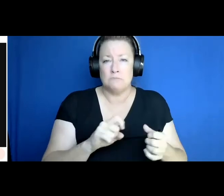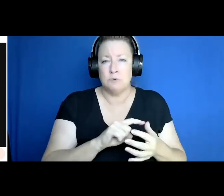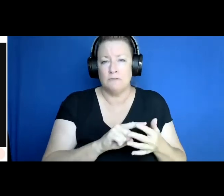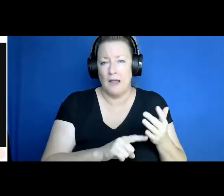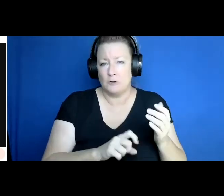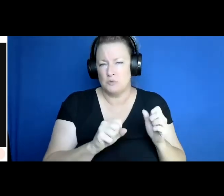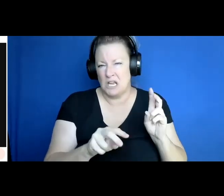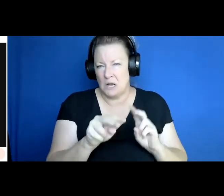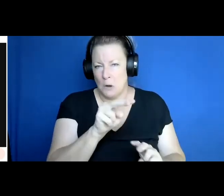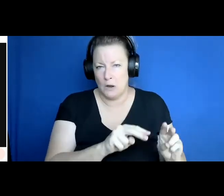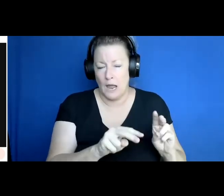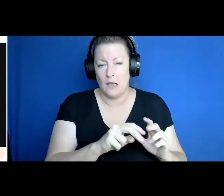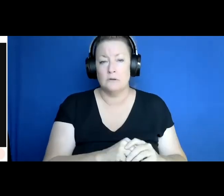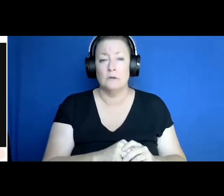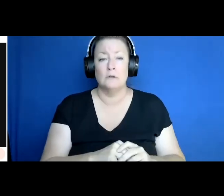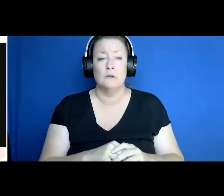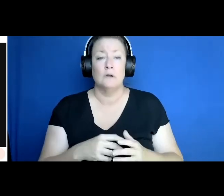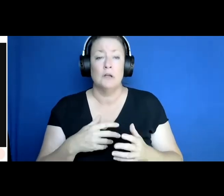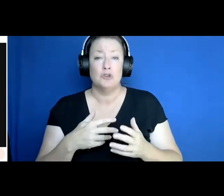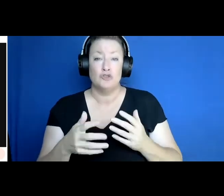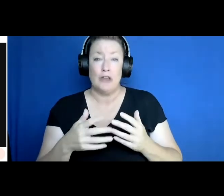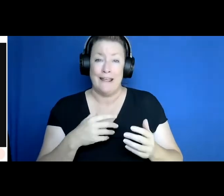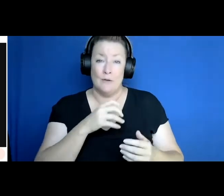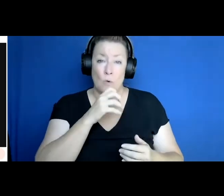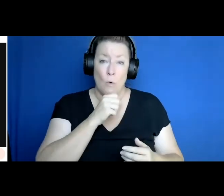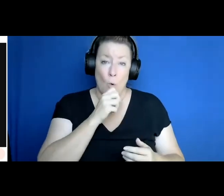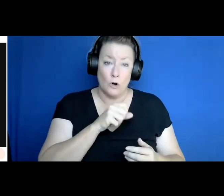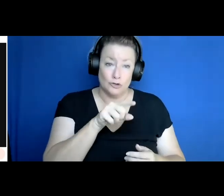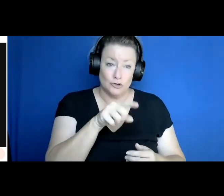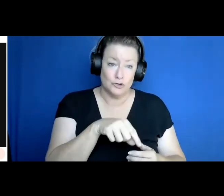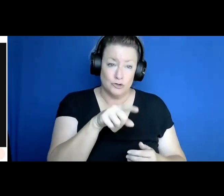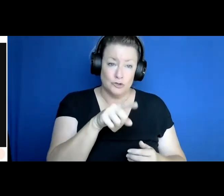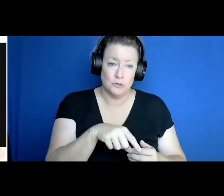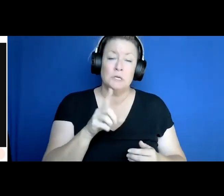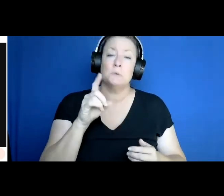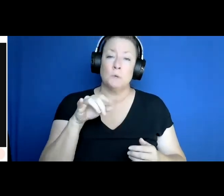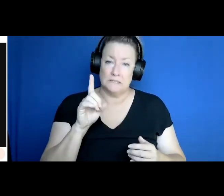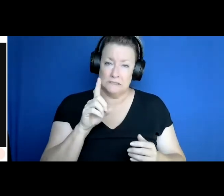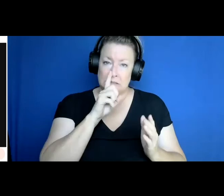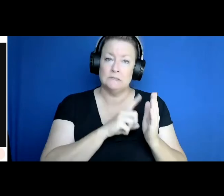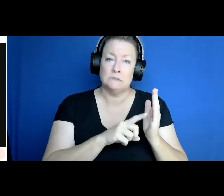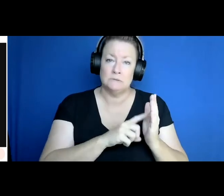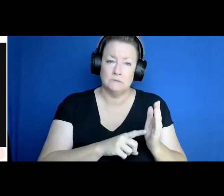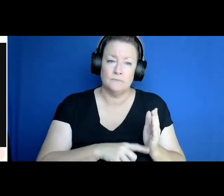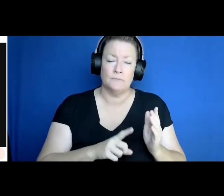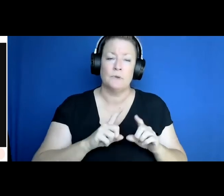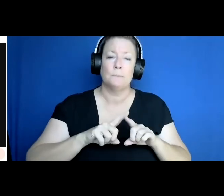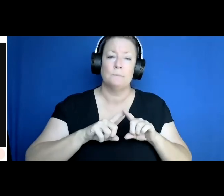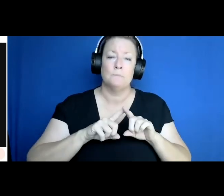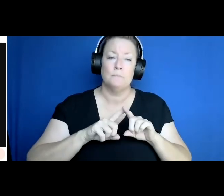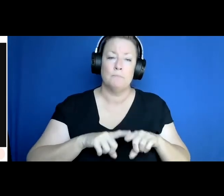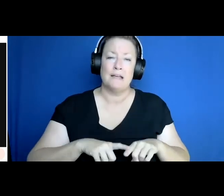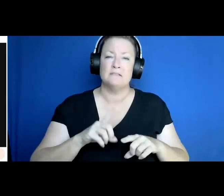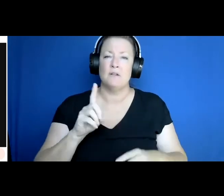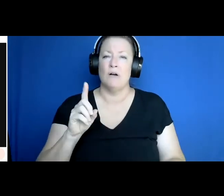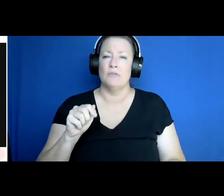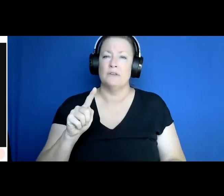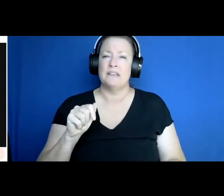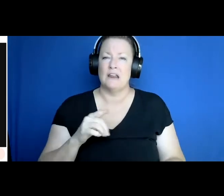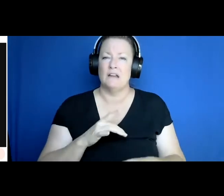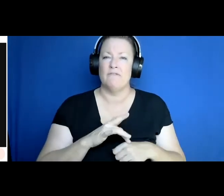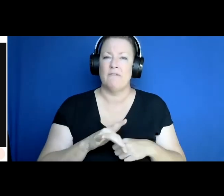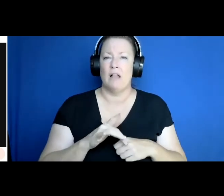and the ones that are shaded orange are the ones that we did look into based on the data that was available to